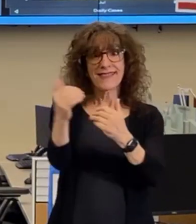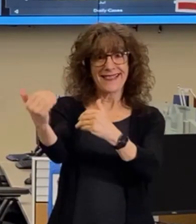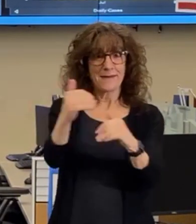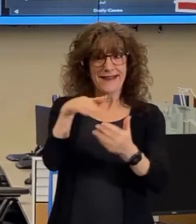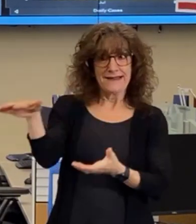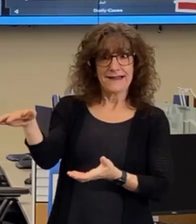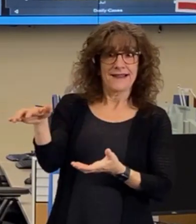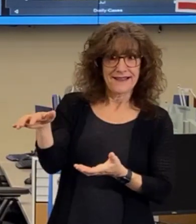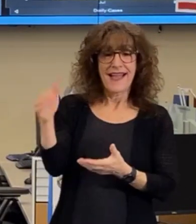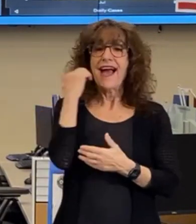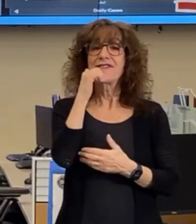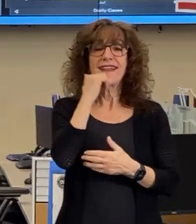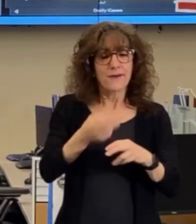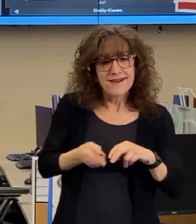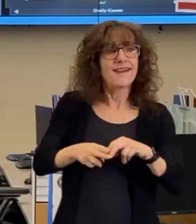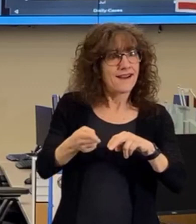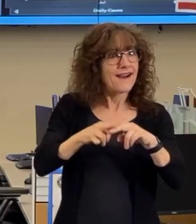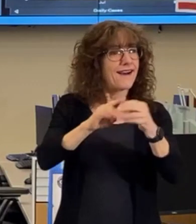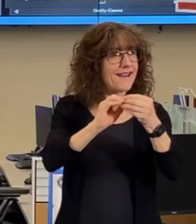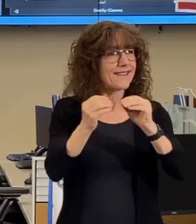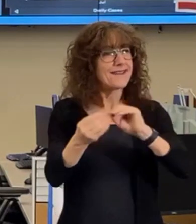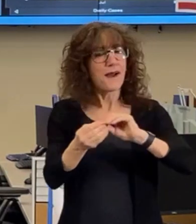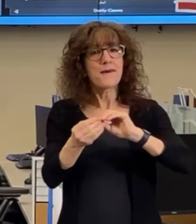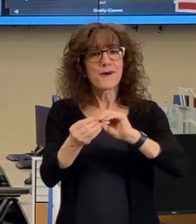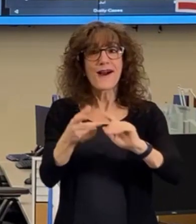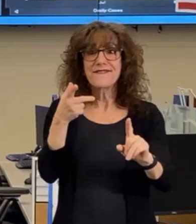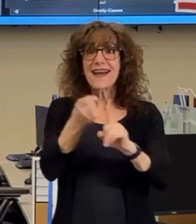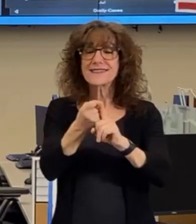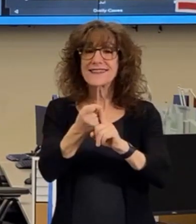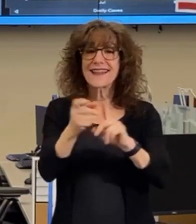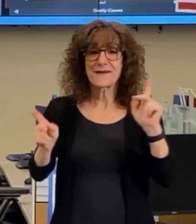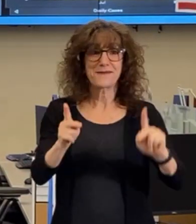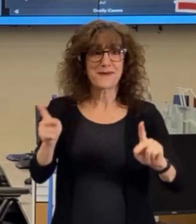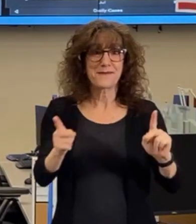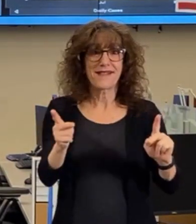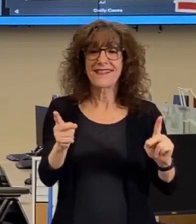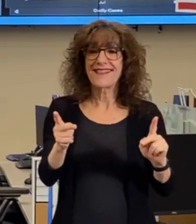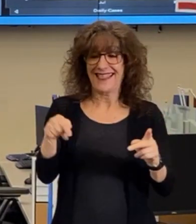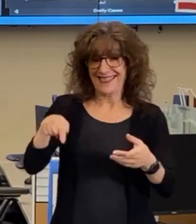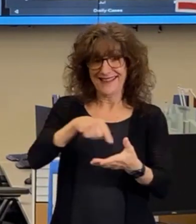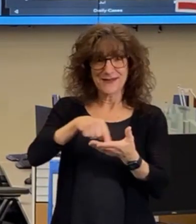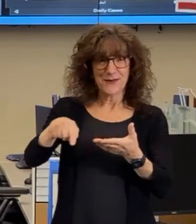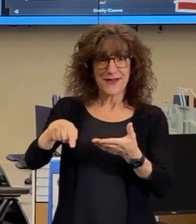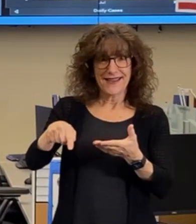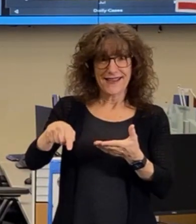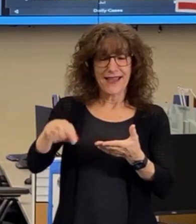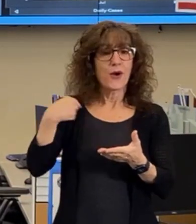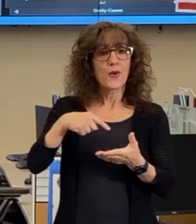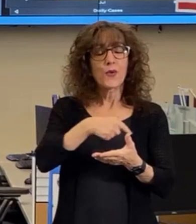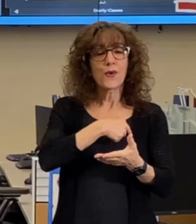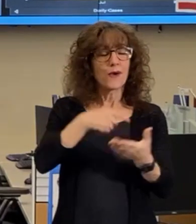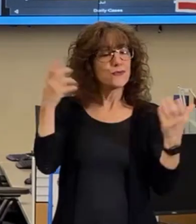limitations, every day we're increasing the number of vaccinated residents. Just this week, for example, we reached